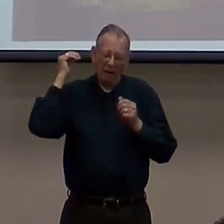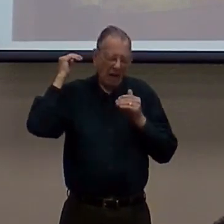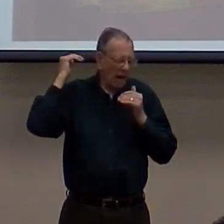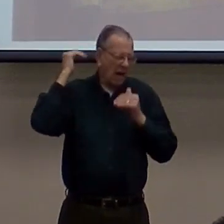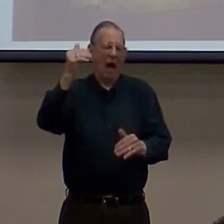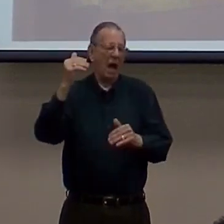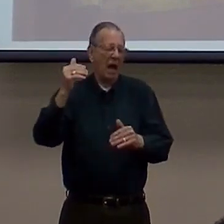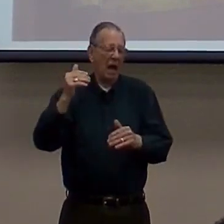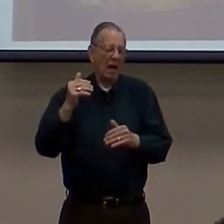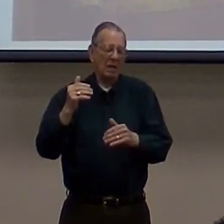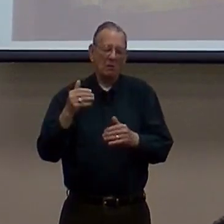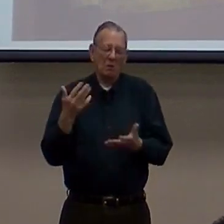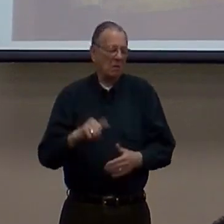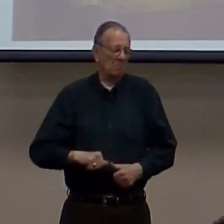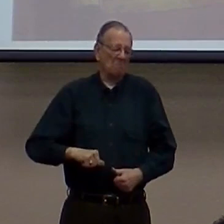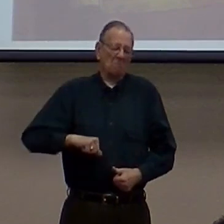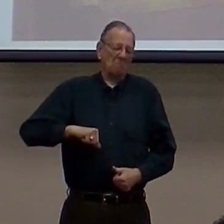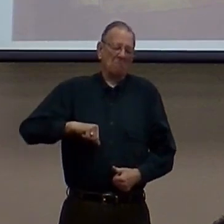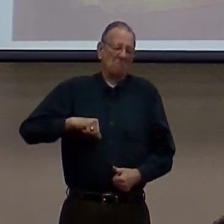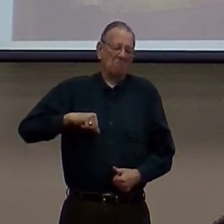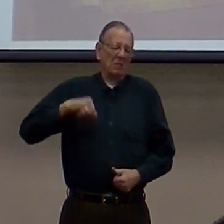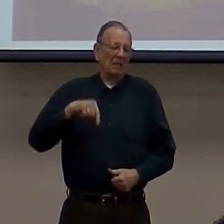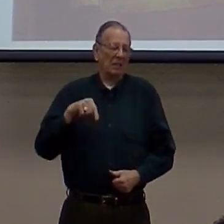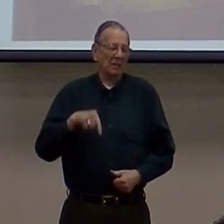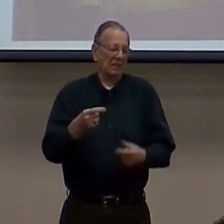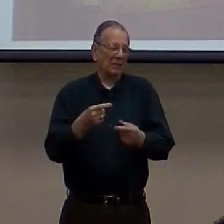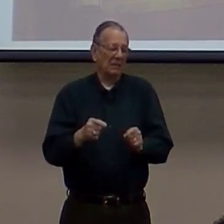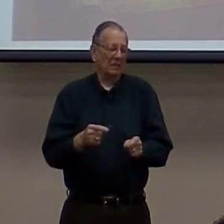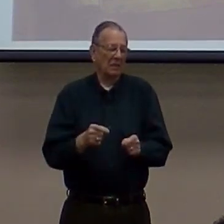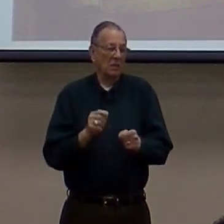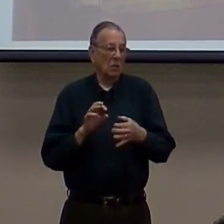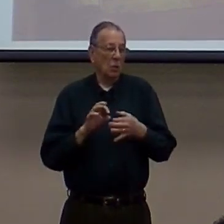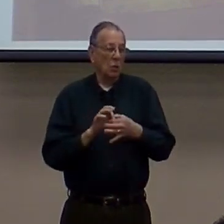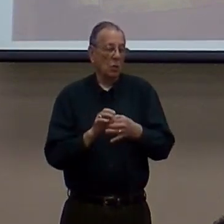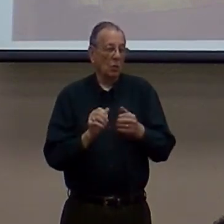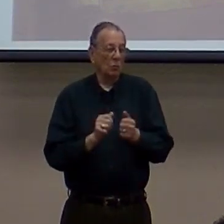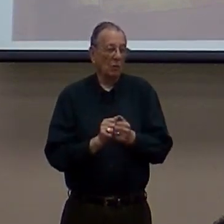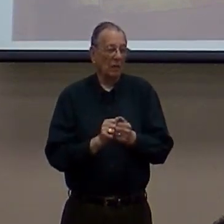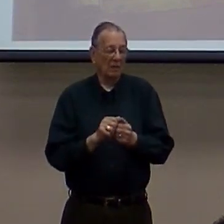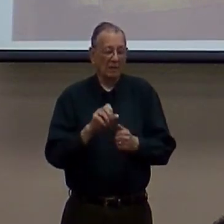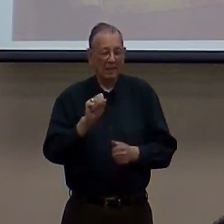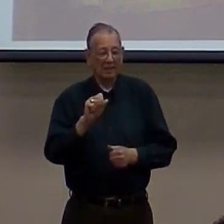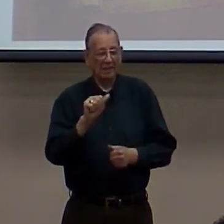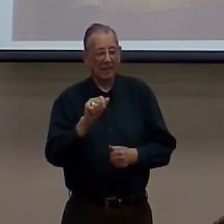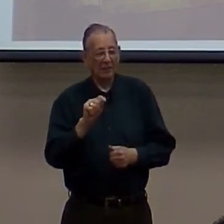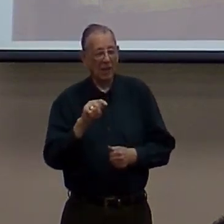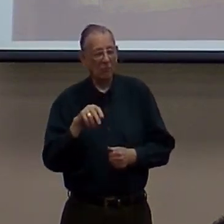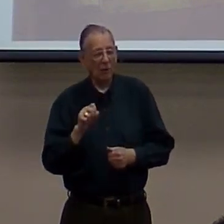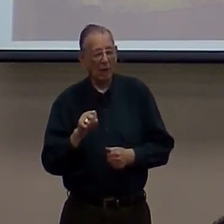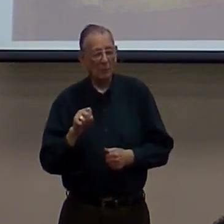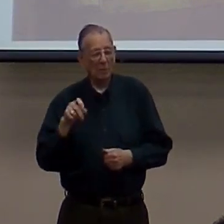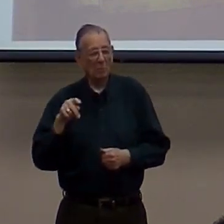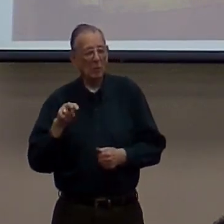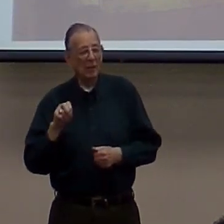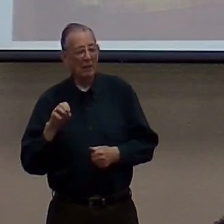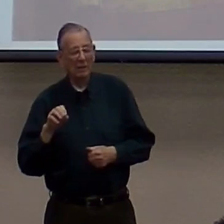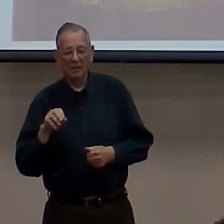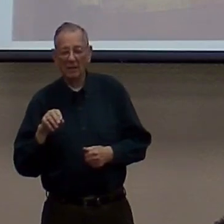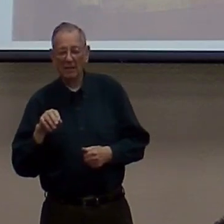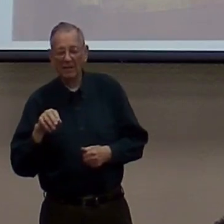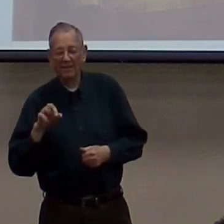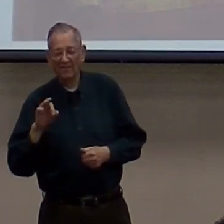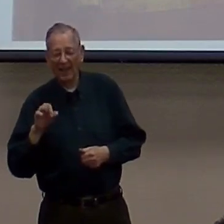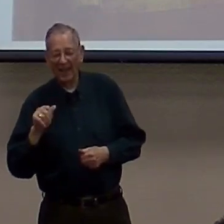catastrophic proportions in this incident. In cahoots with his satraps and prefects. Don't you just like to say